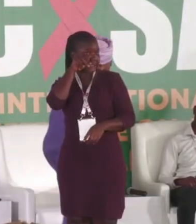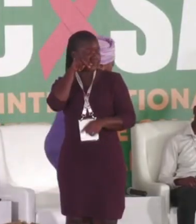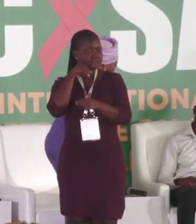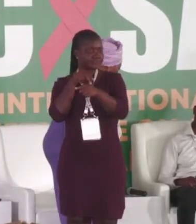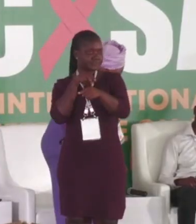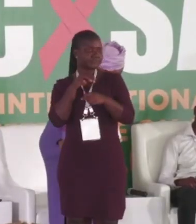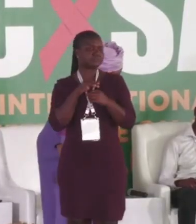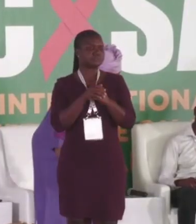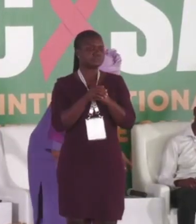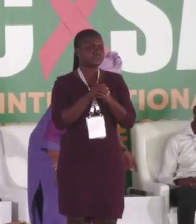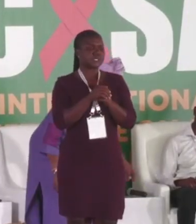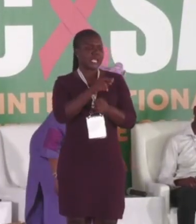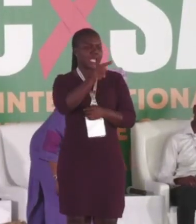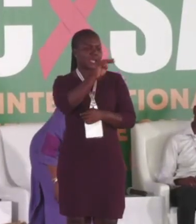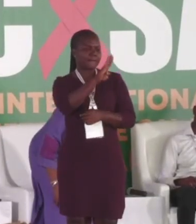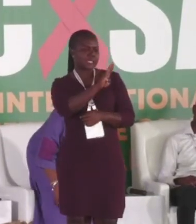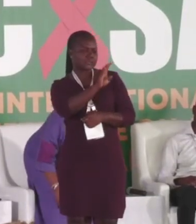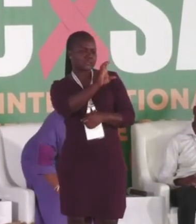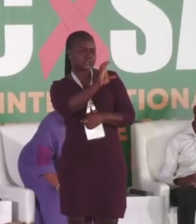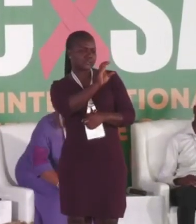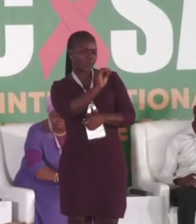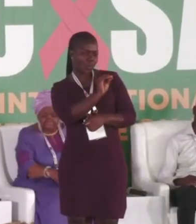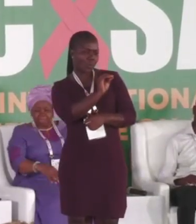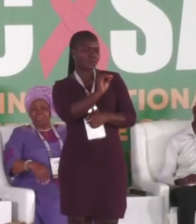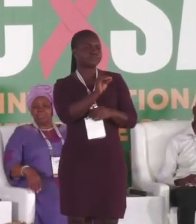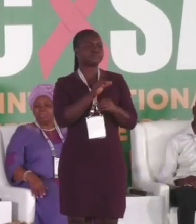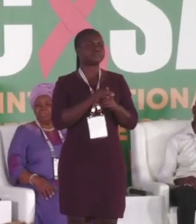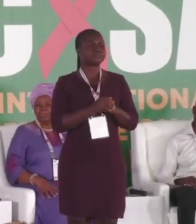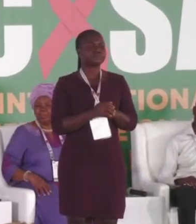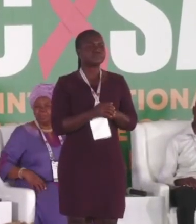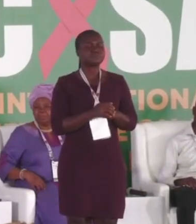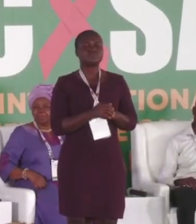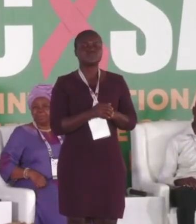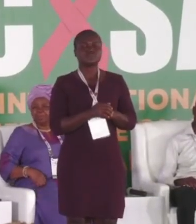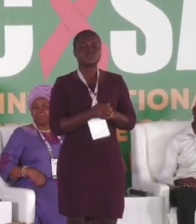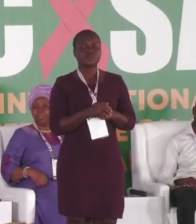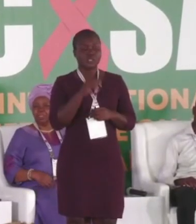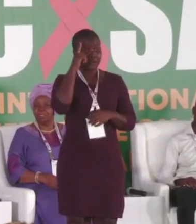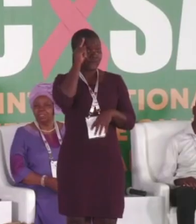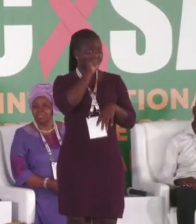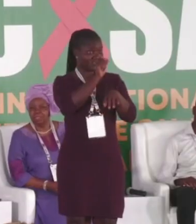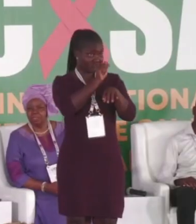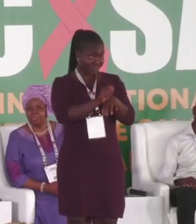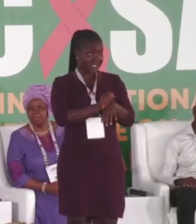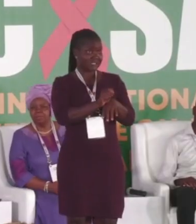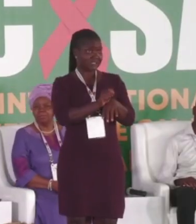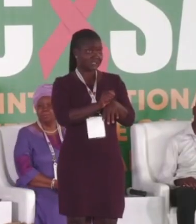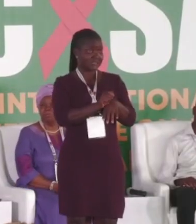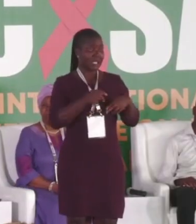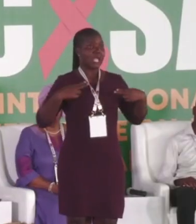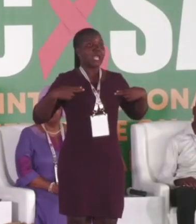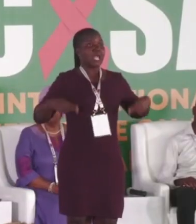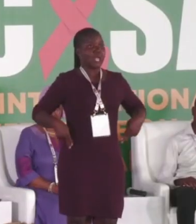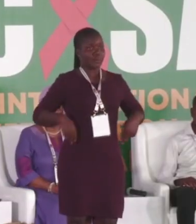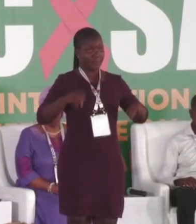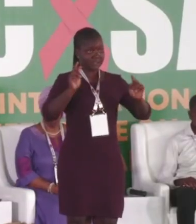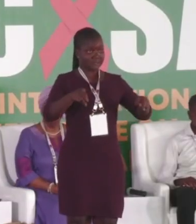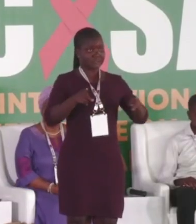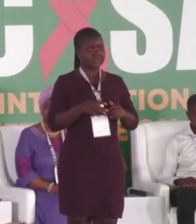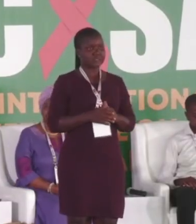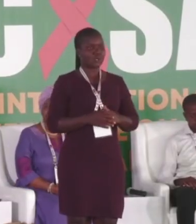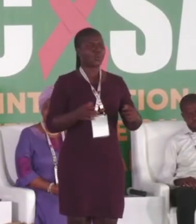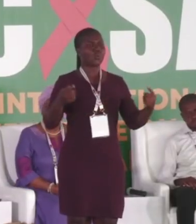the MD CEO of Acons Nigeria Limited for the traditional birth attendants.